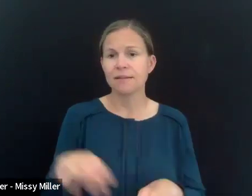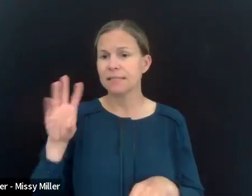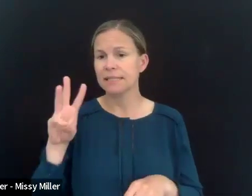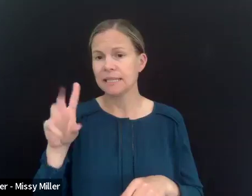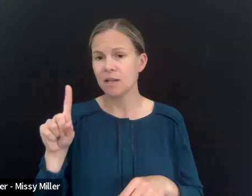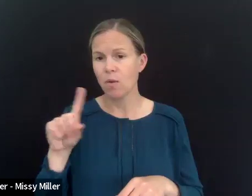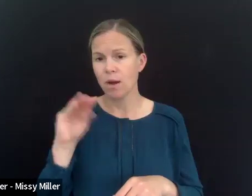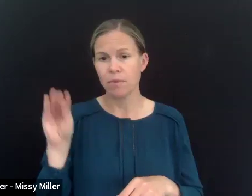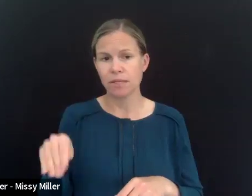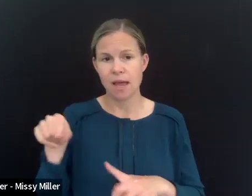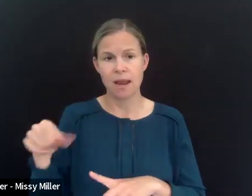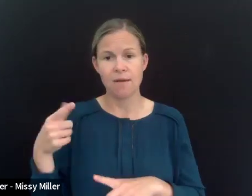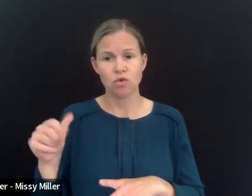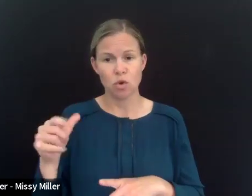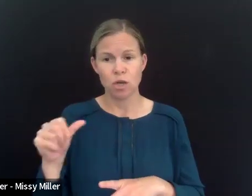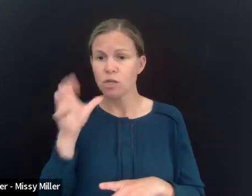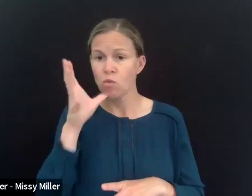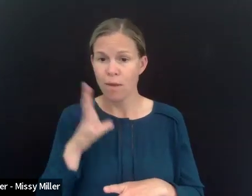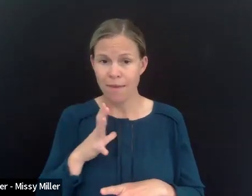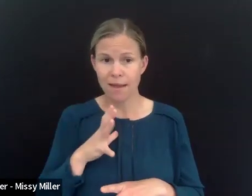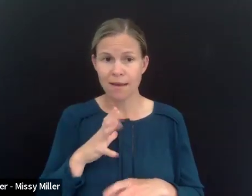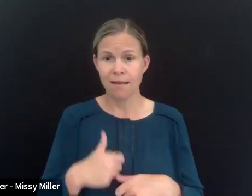Georgia women live